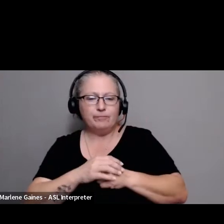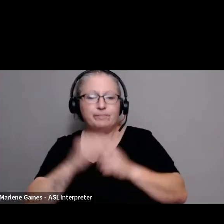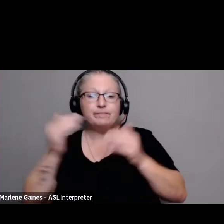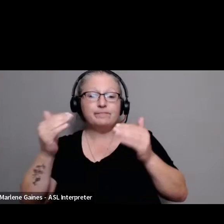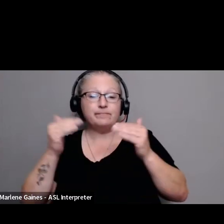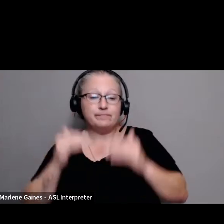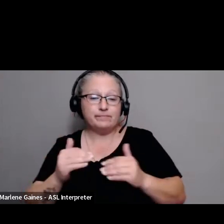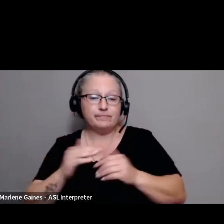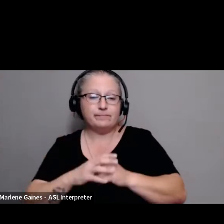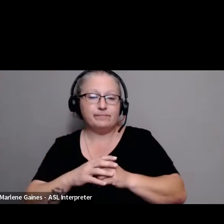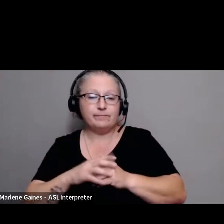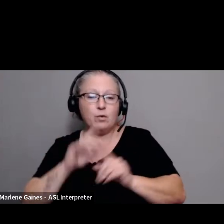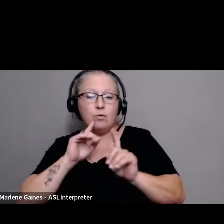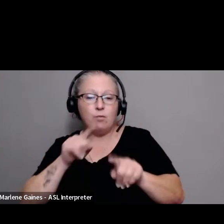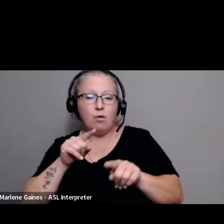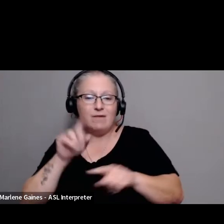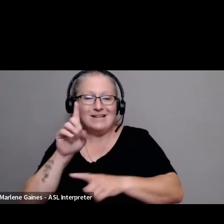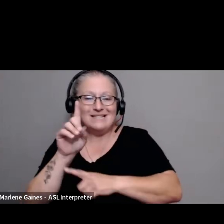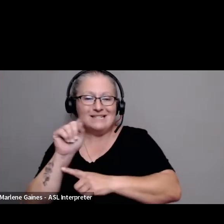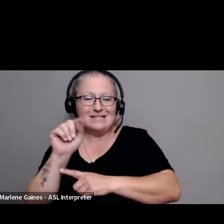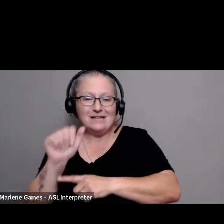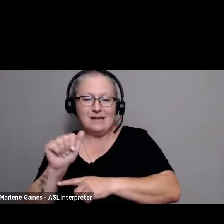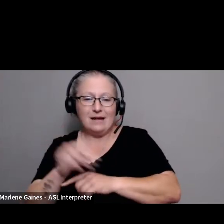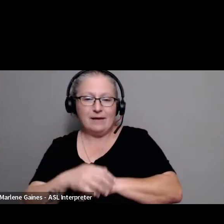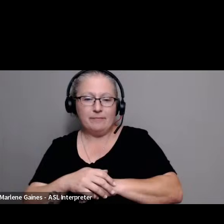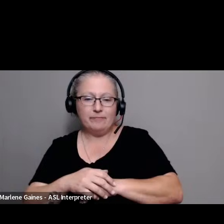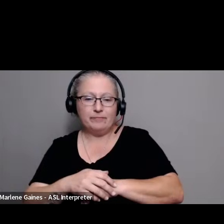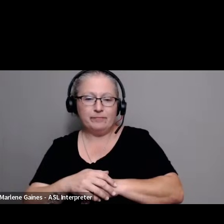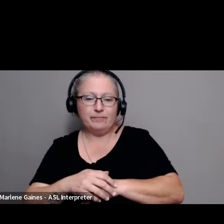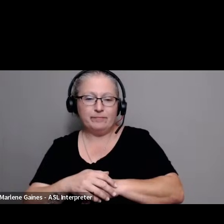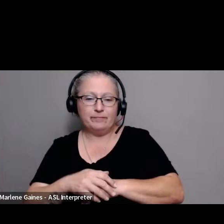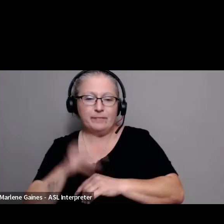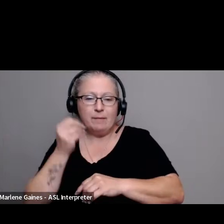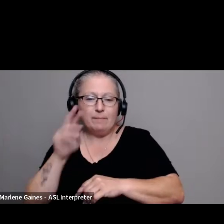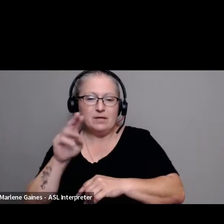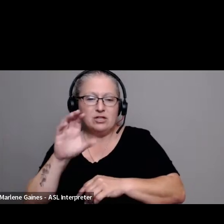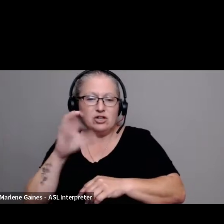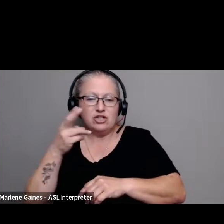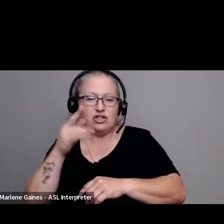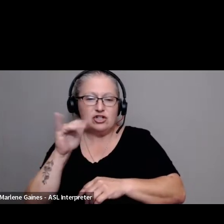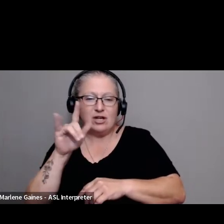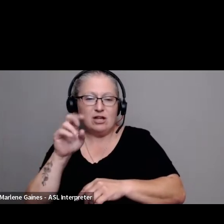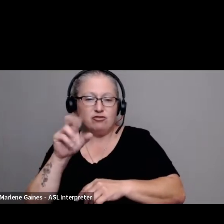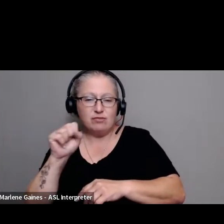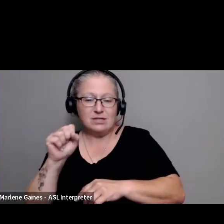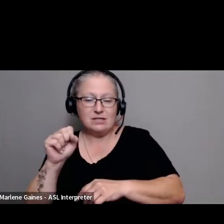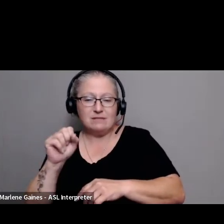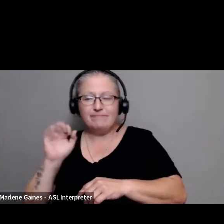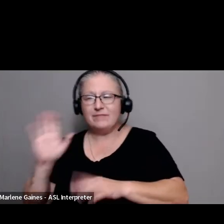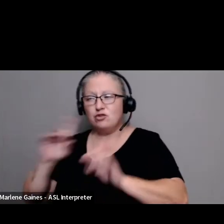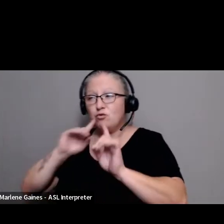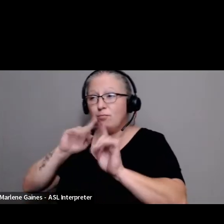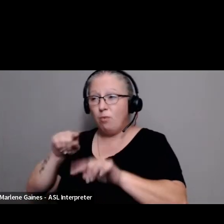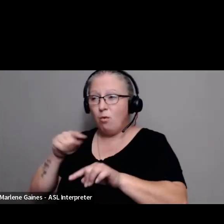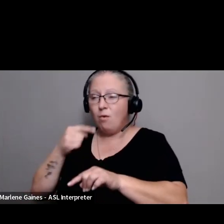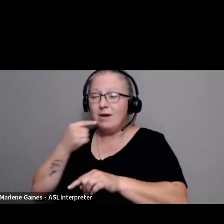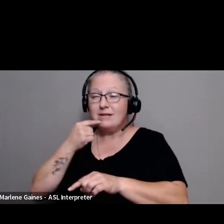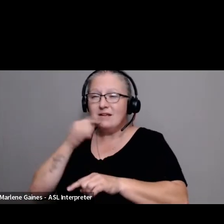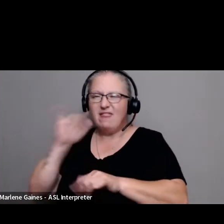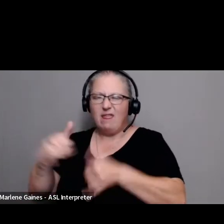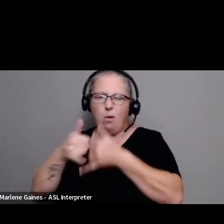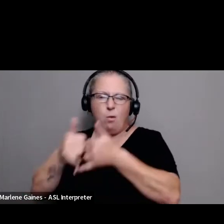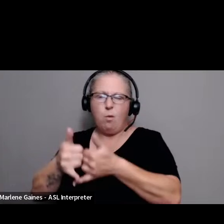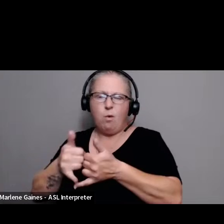on to the report from the DTA. Mr. Childress or Miss. His report, he said, was the awards. There's